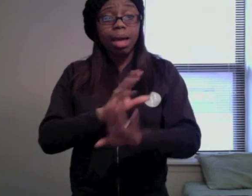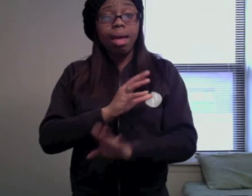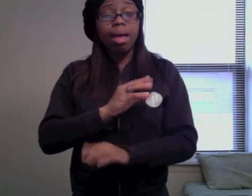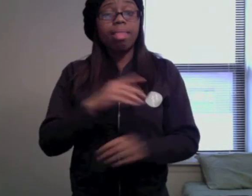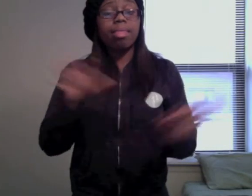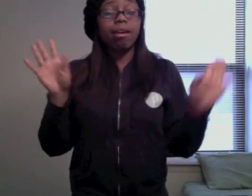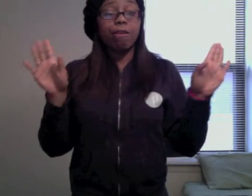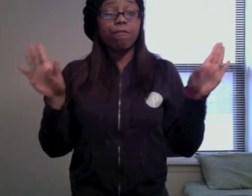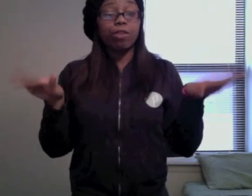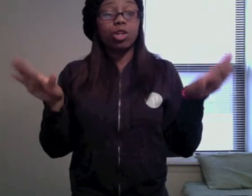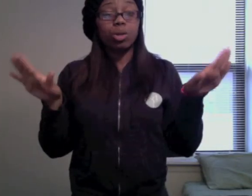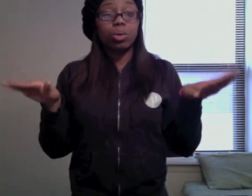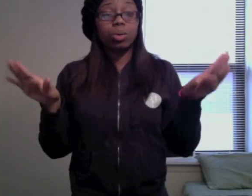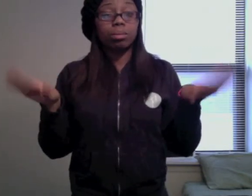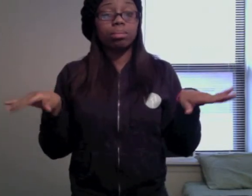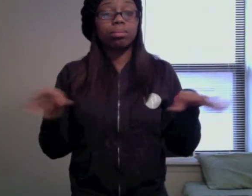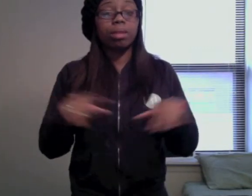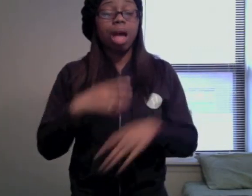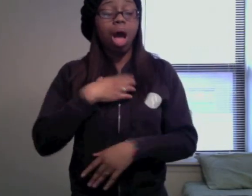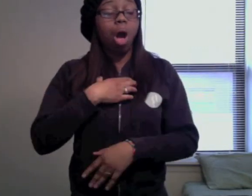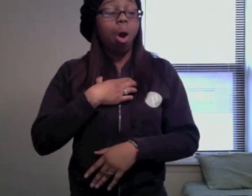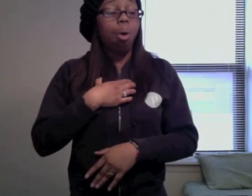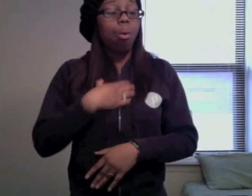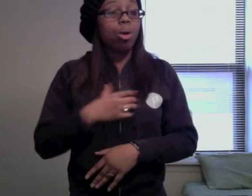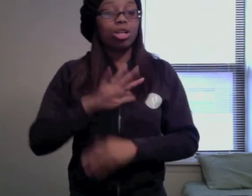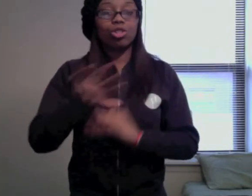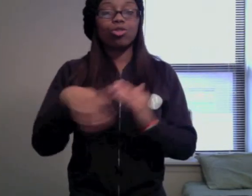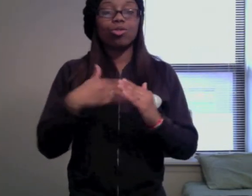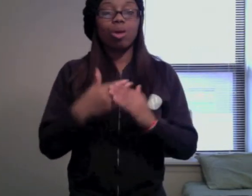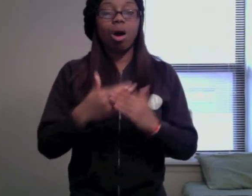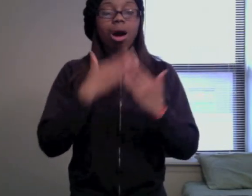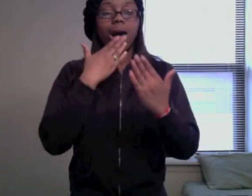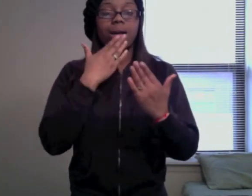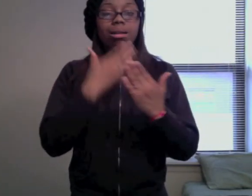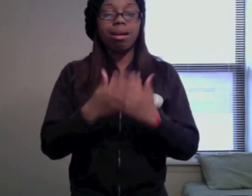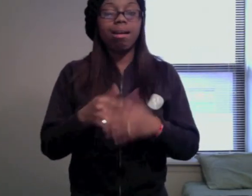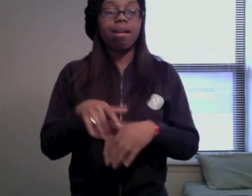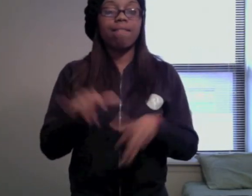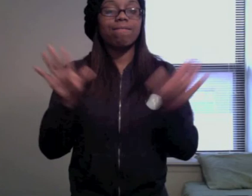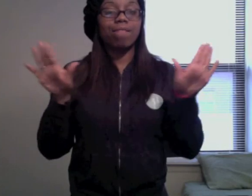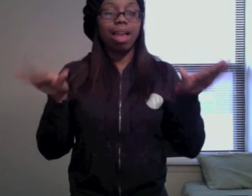flew. I wish you all a good flight. Thank you.